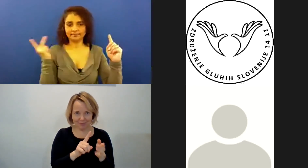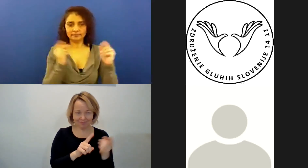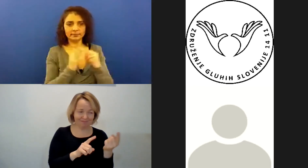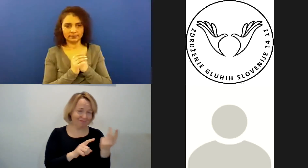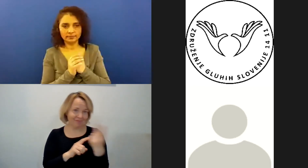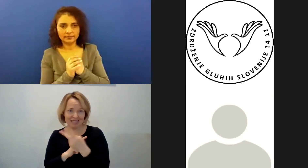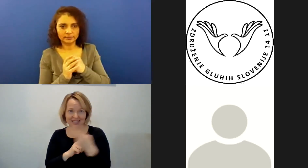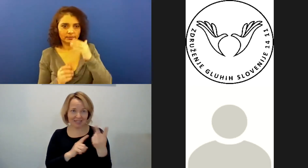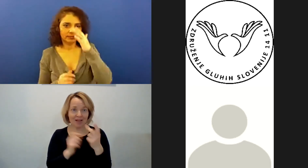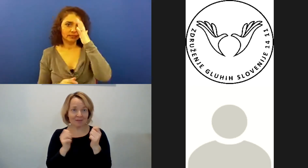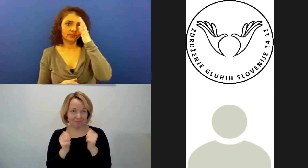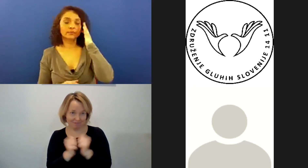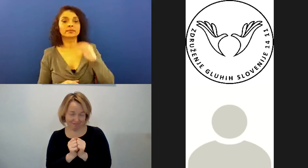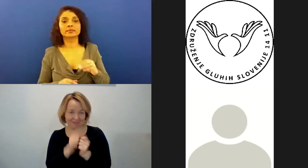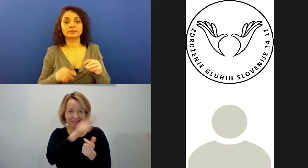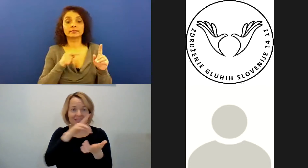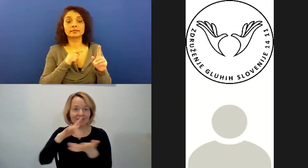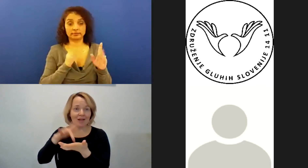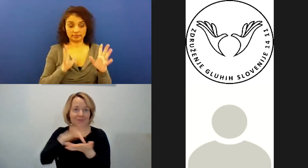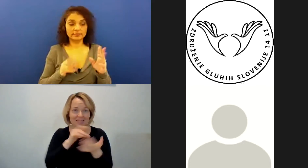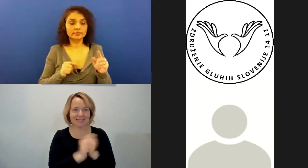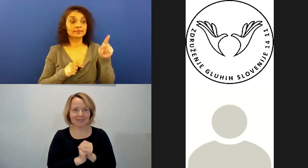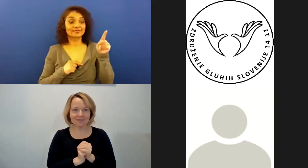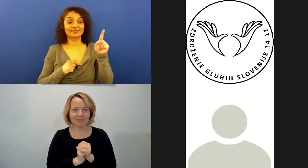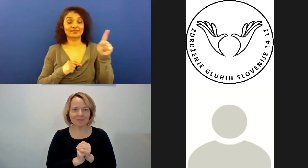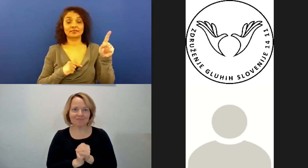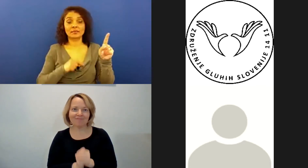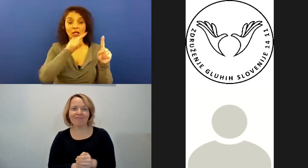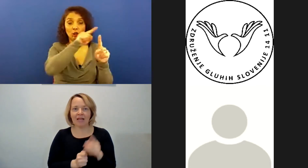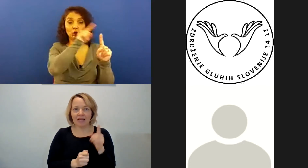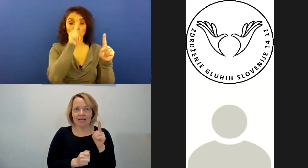the sign name for Zurich. Those are two places where I lived.